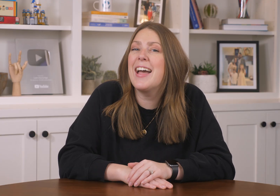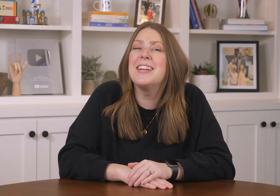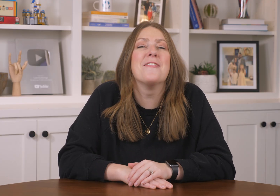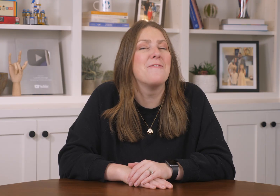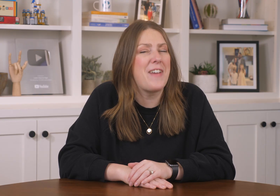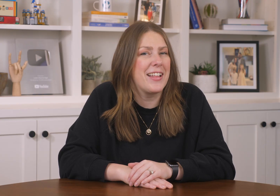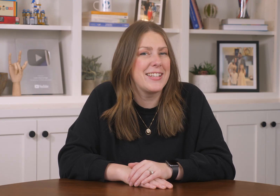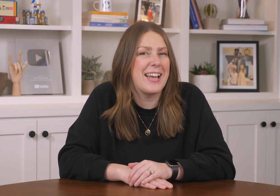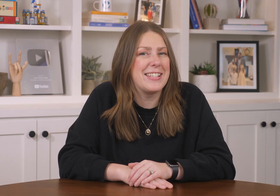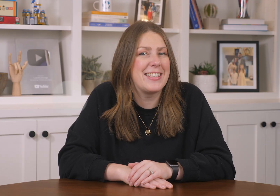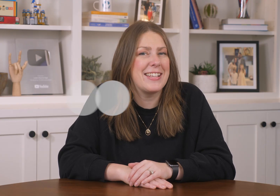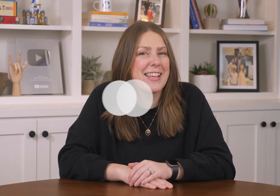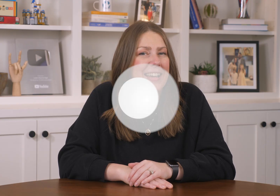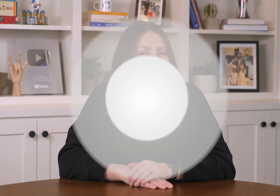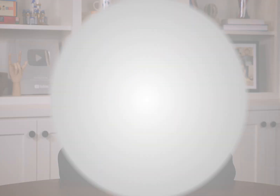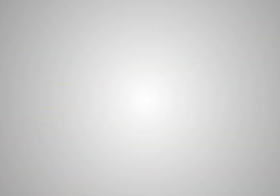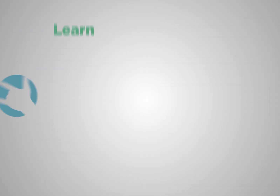sign Valentine's Day signs.